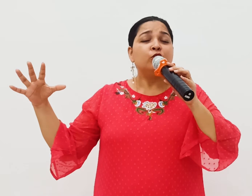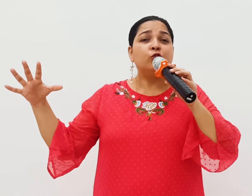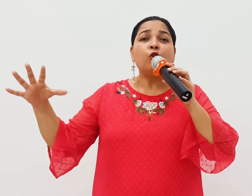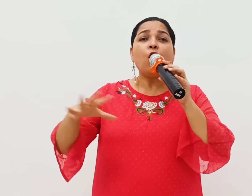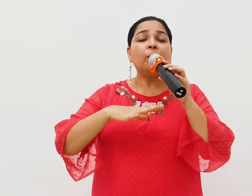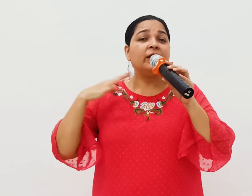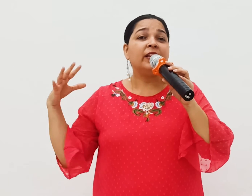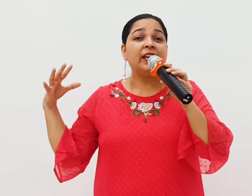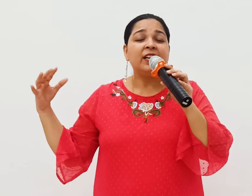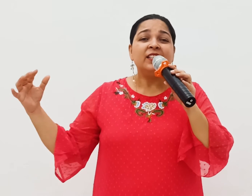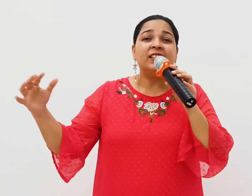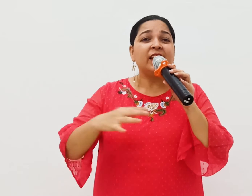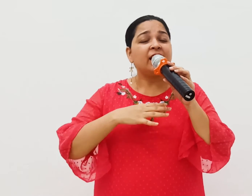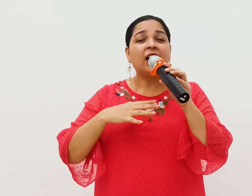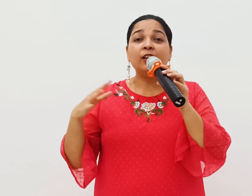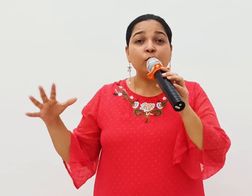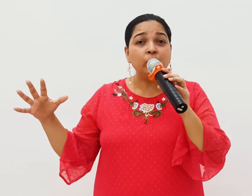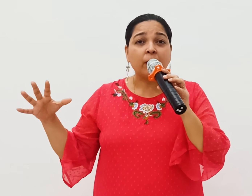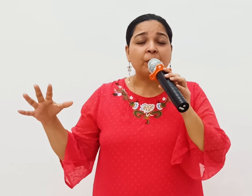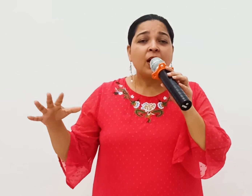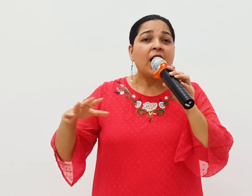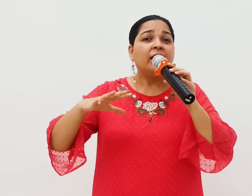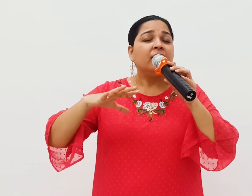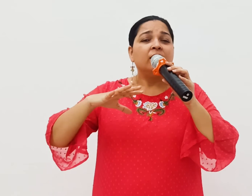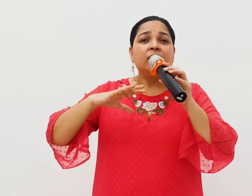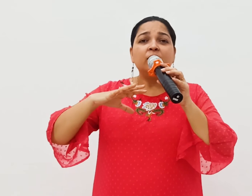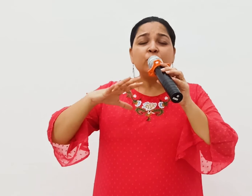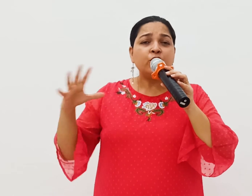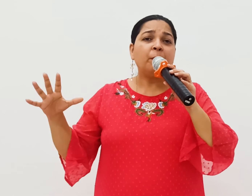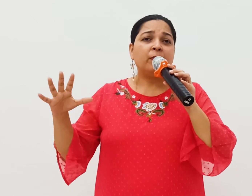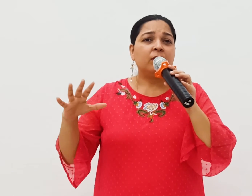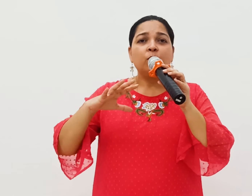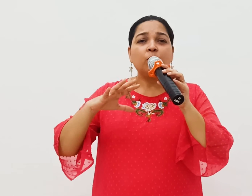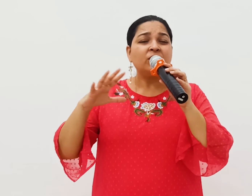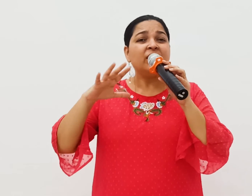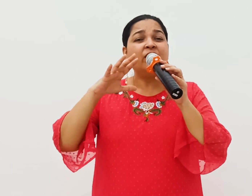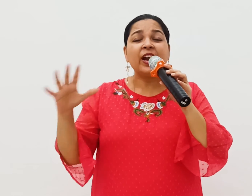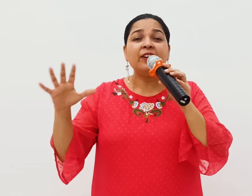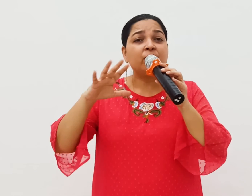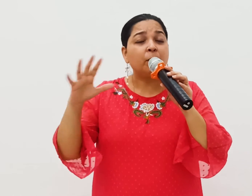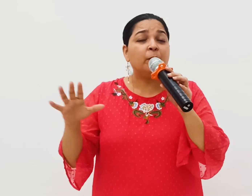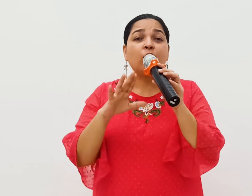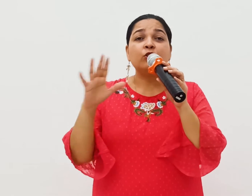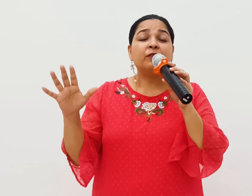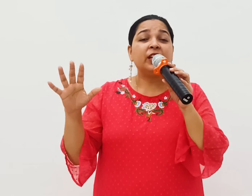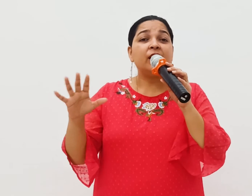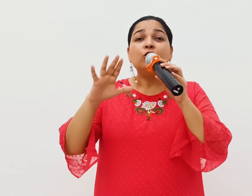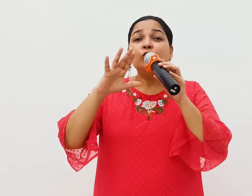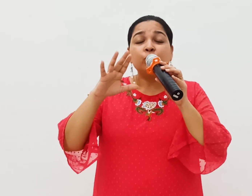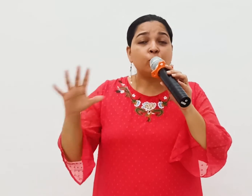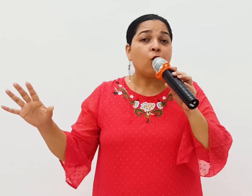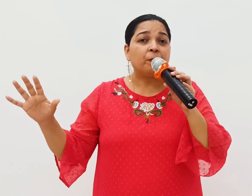a storm in the sea. Hallelujah. And the ship was in great trouble because of